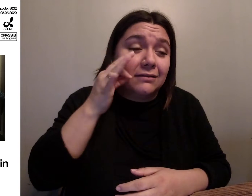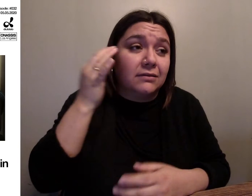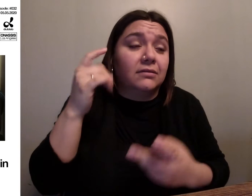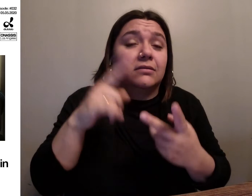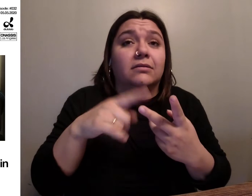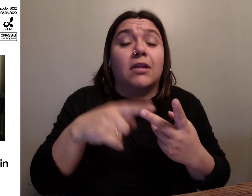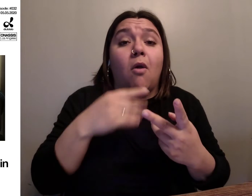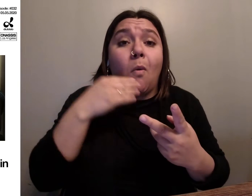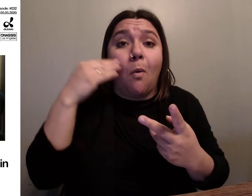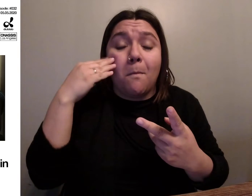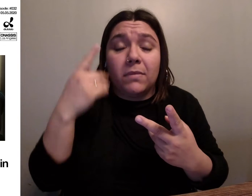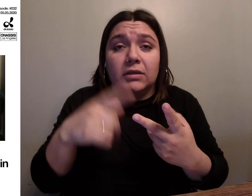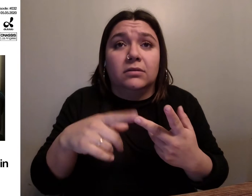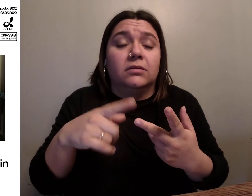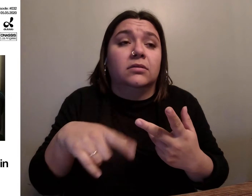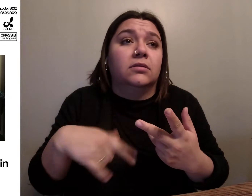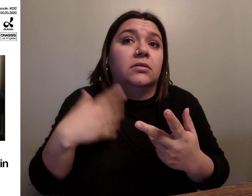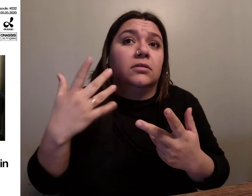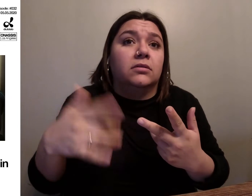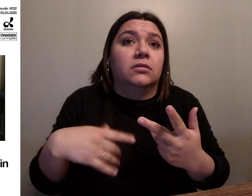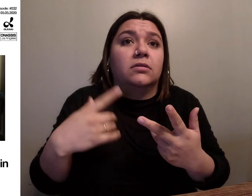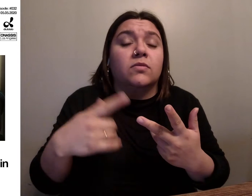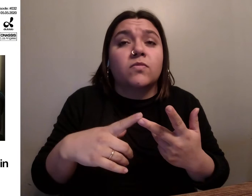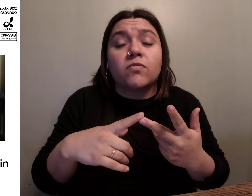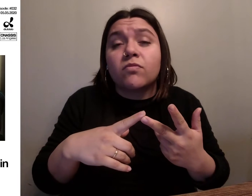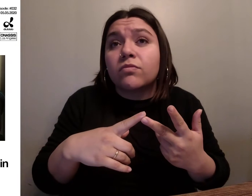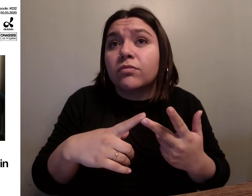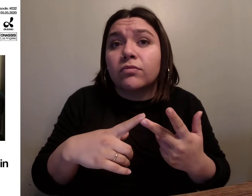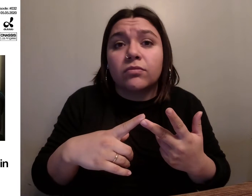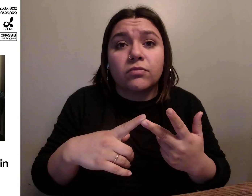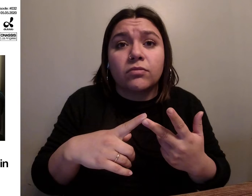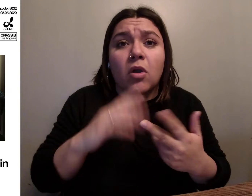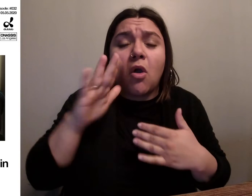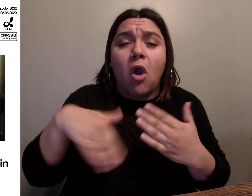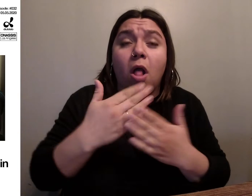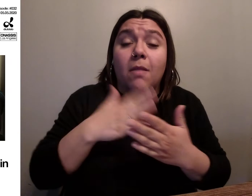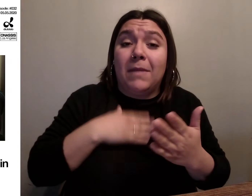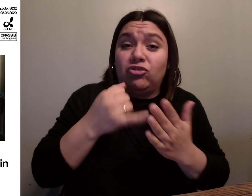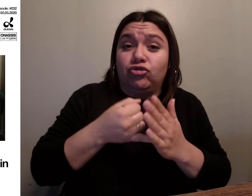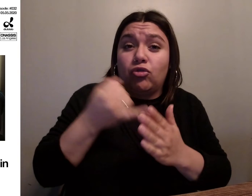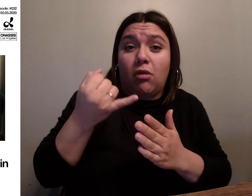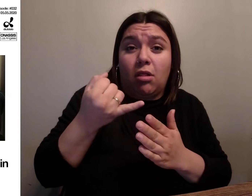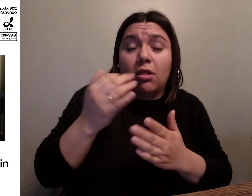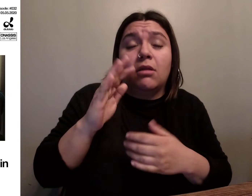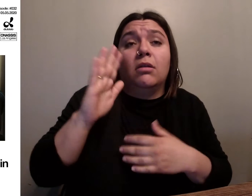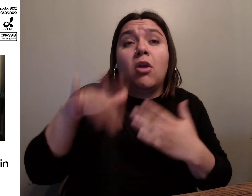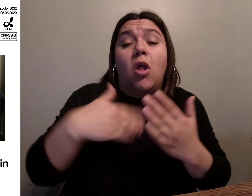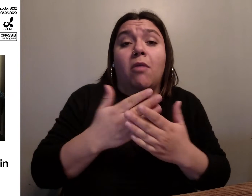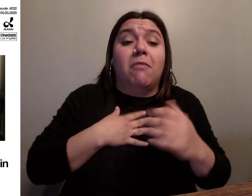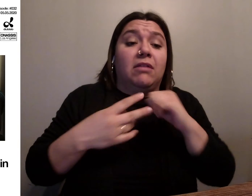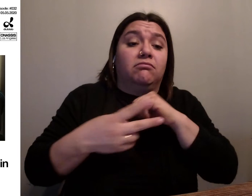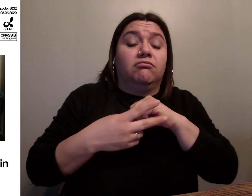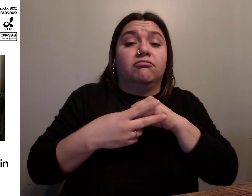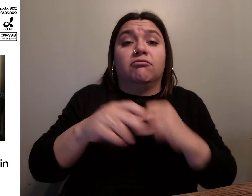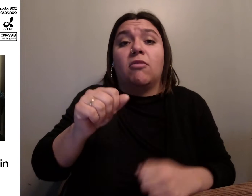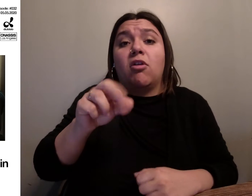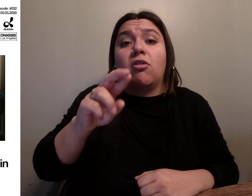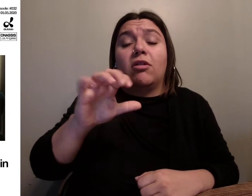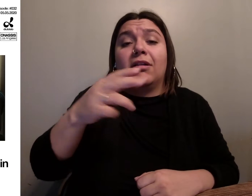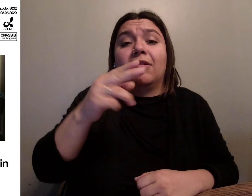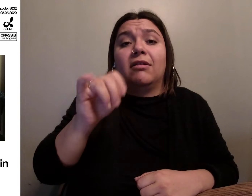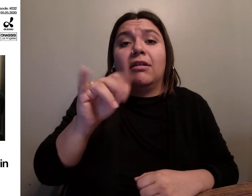all my journals, my archive, the original recordings in my natural sound archive.